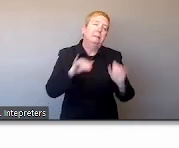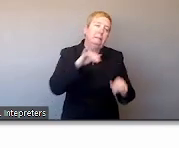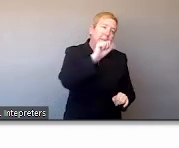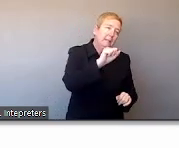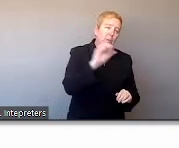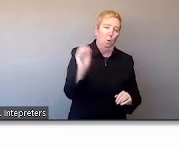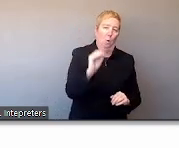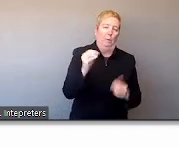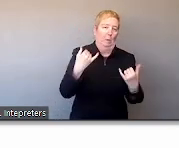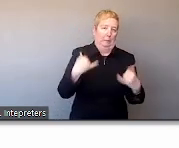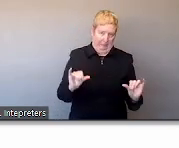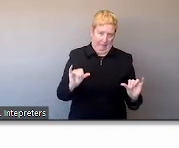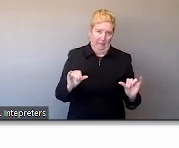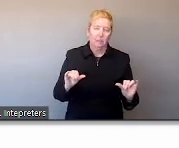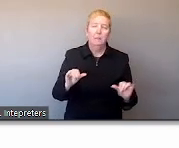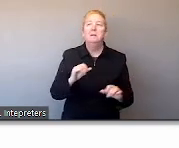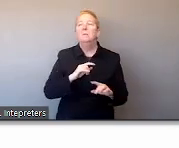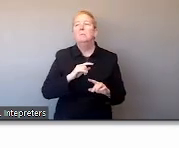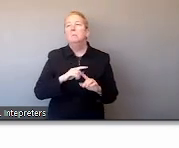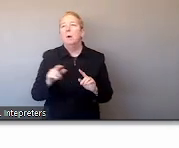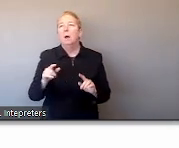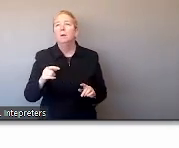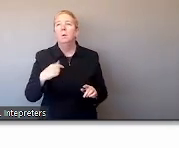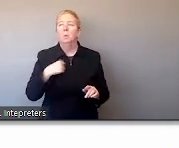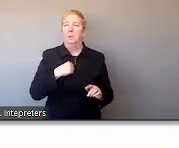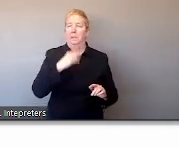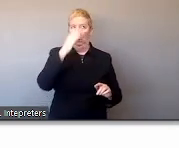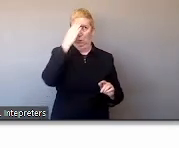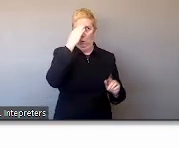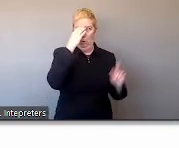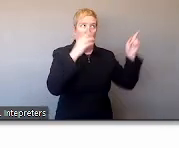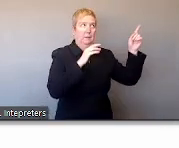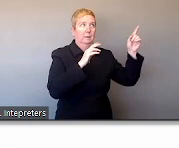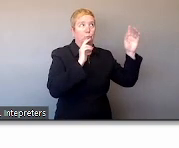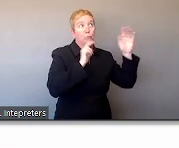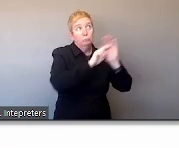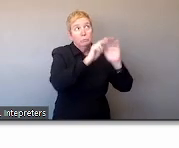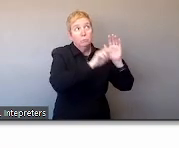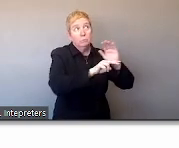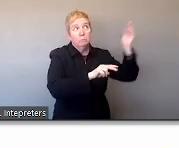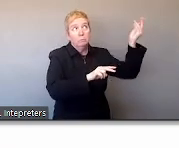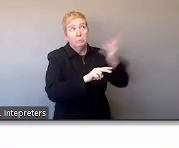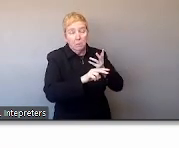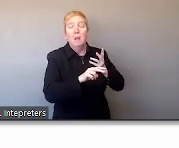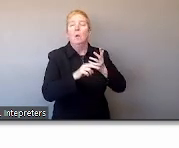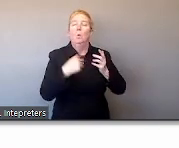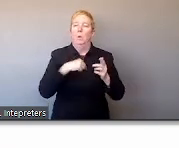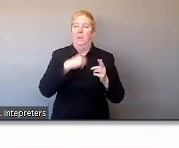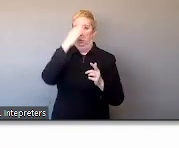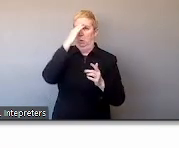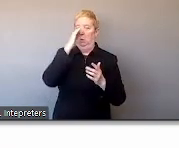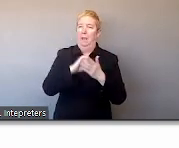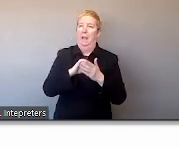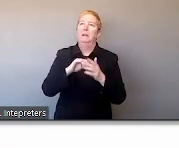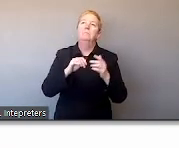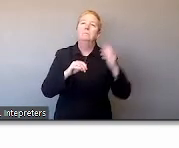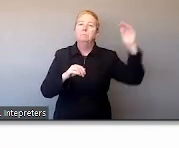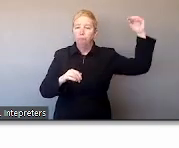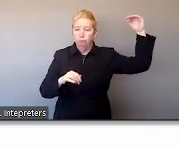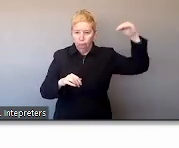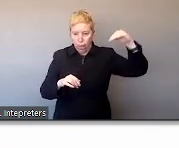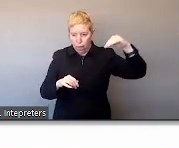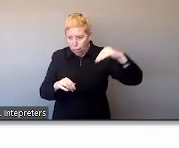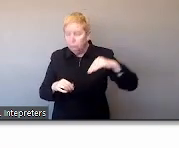Omicron wave, but we knew based on our modeling that it would be coming down very soon. We pulled groups together to look